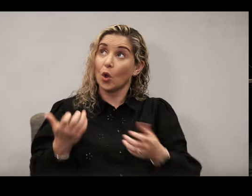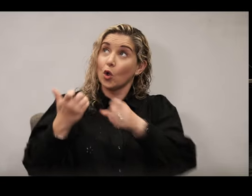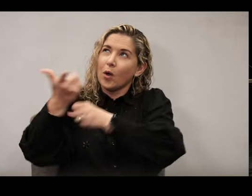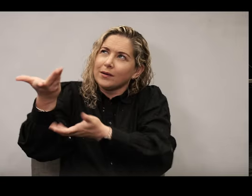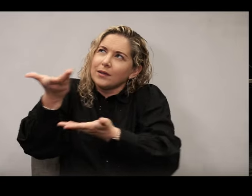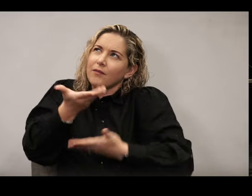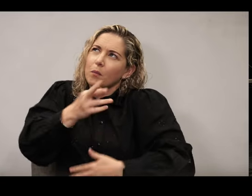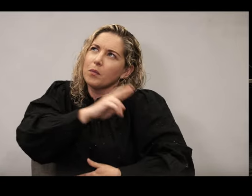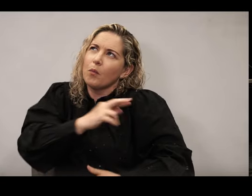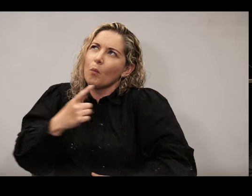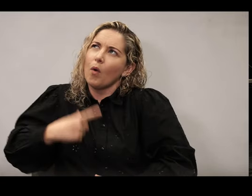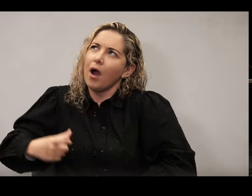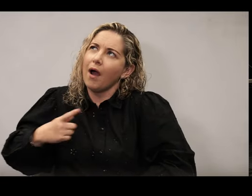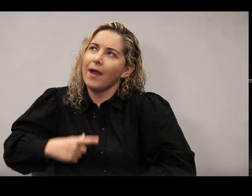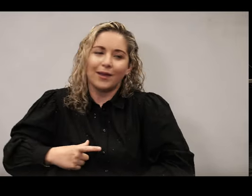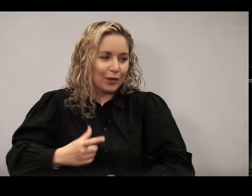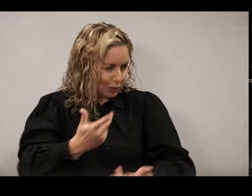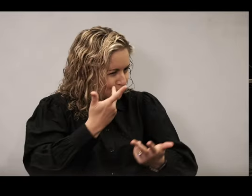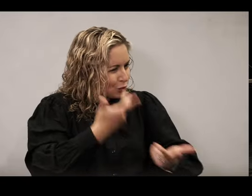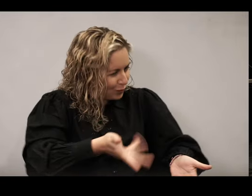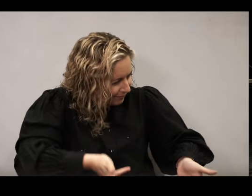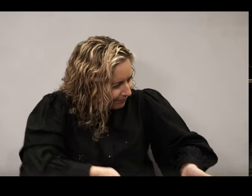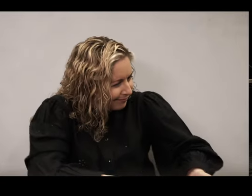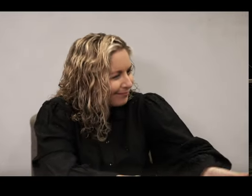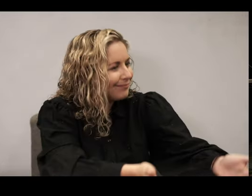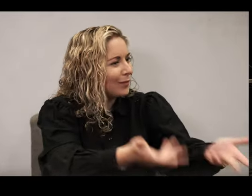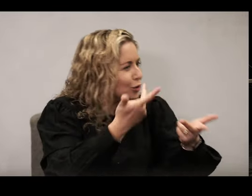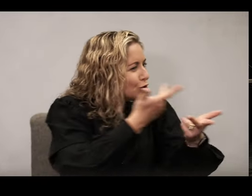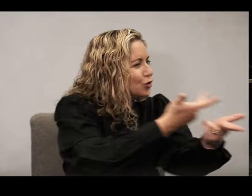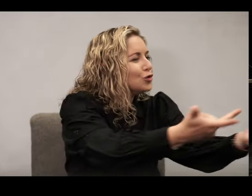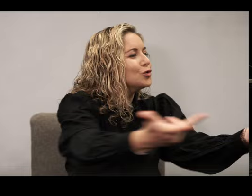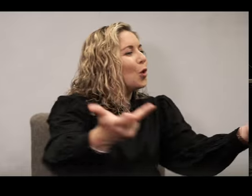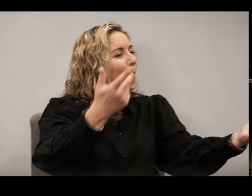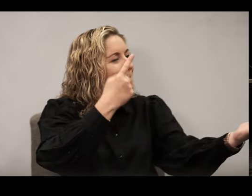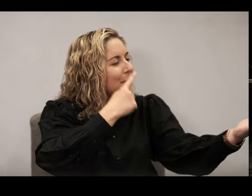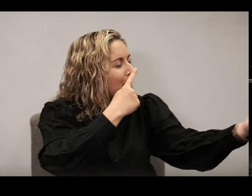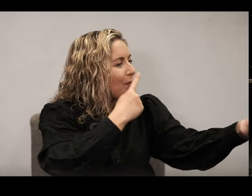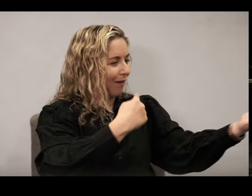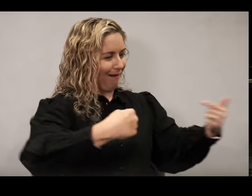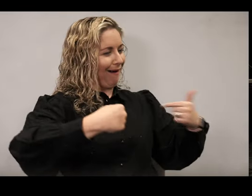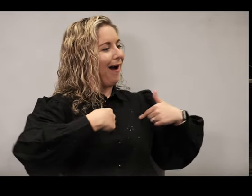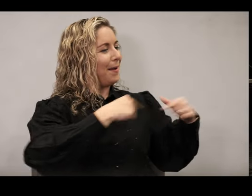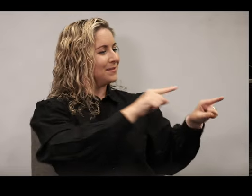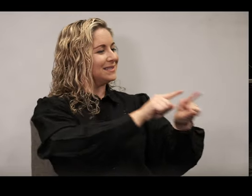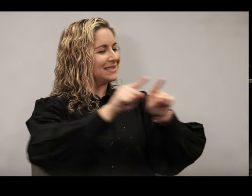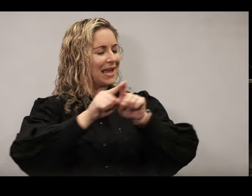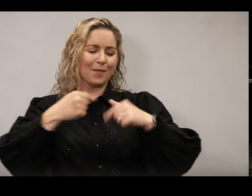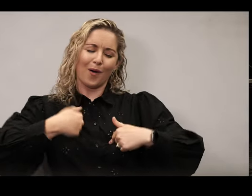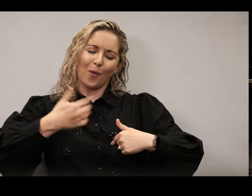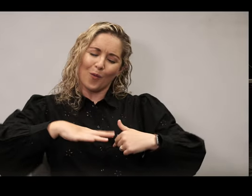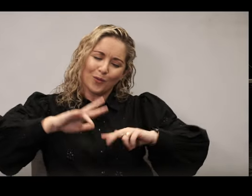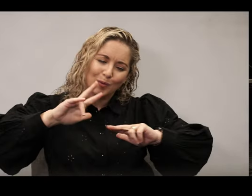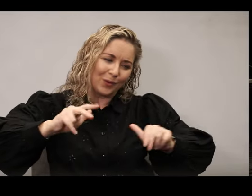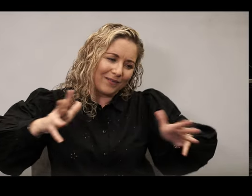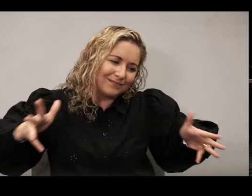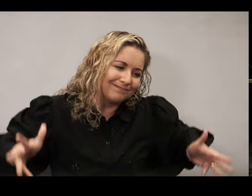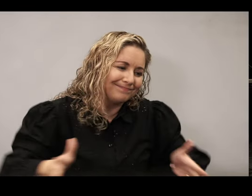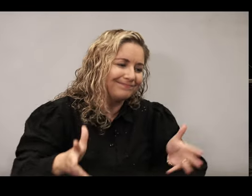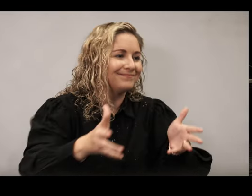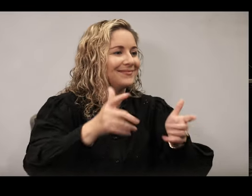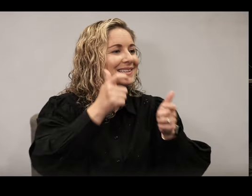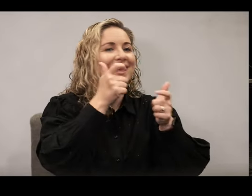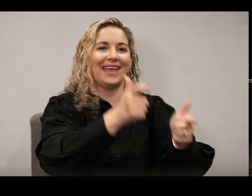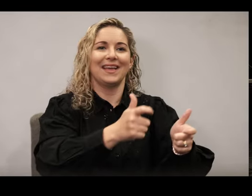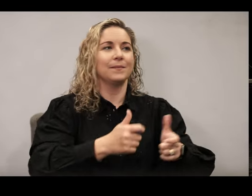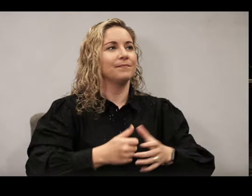the glory of God's loving goodness by relating rightly to creation, loving rule over creation. And then verse 28, you see